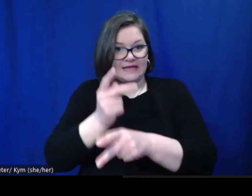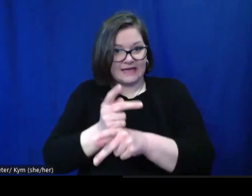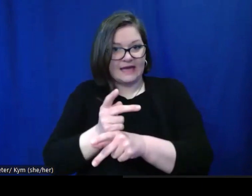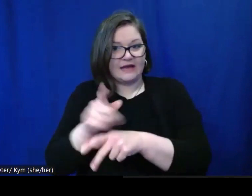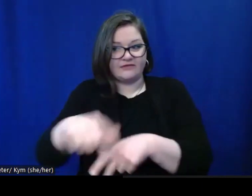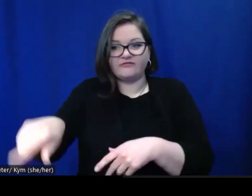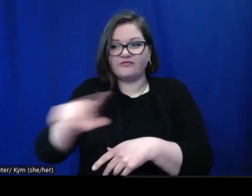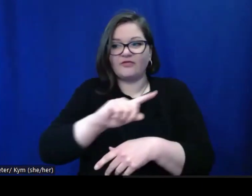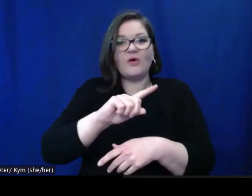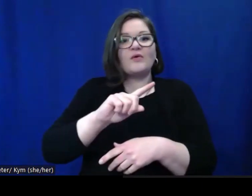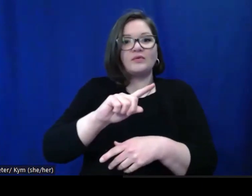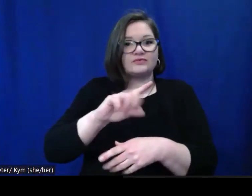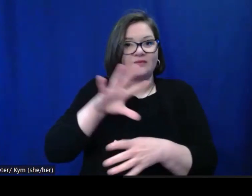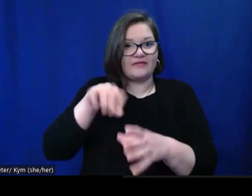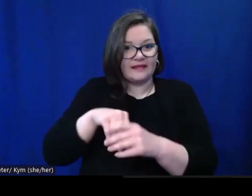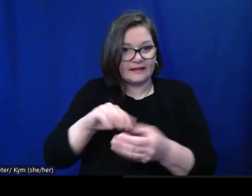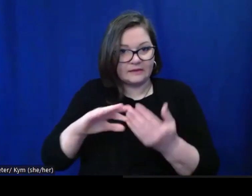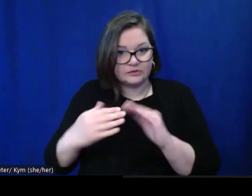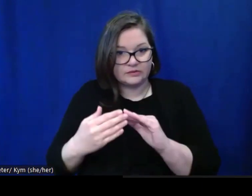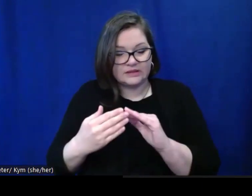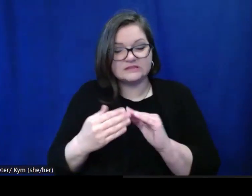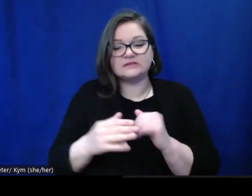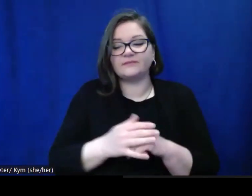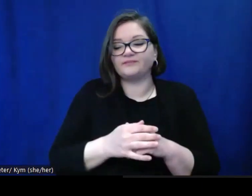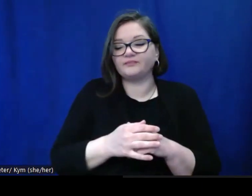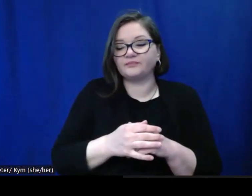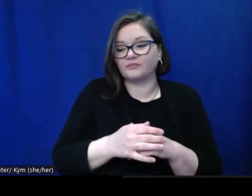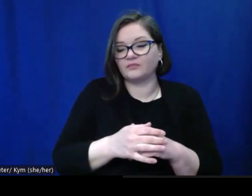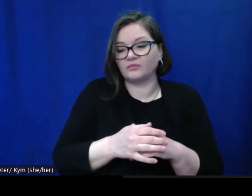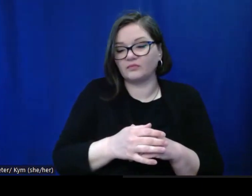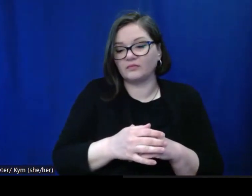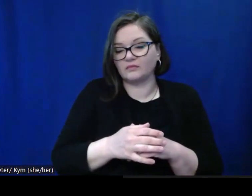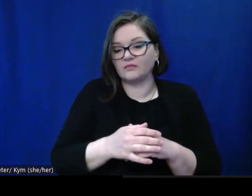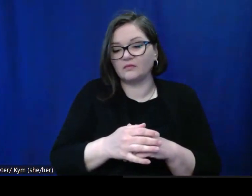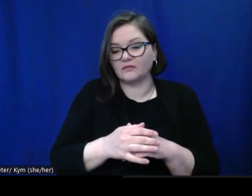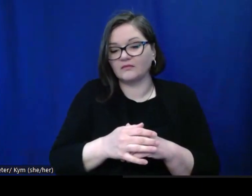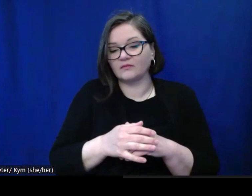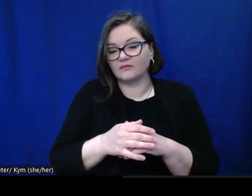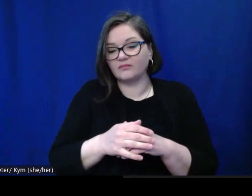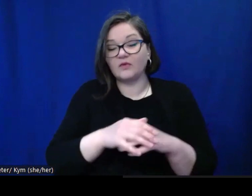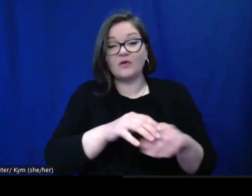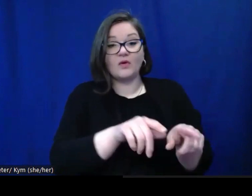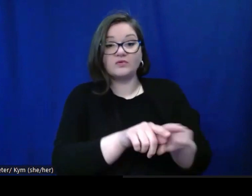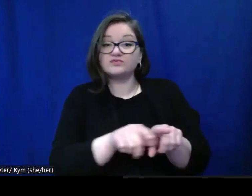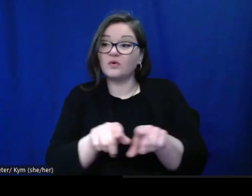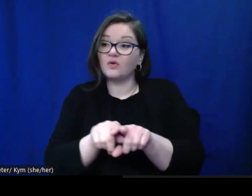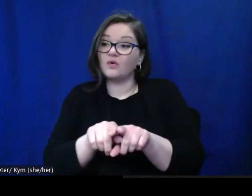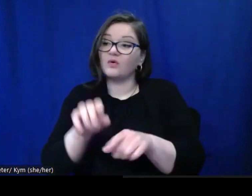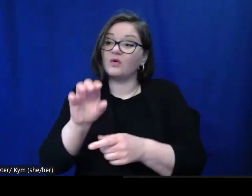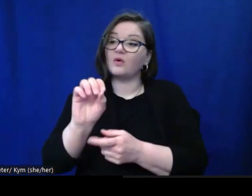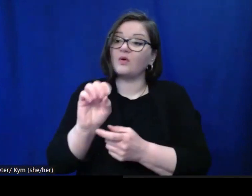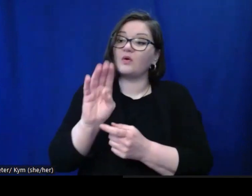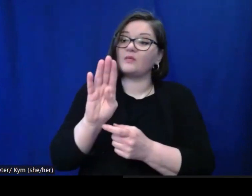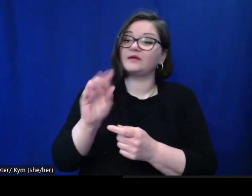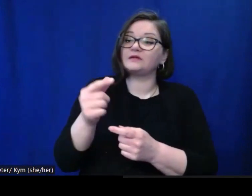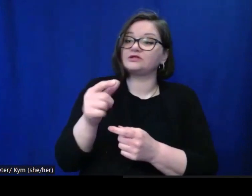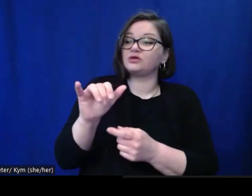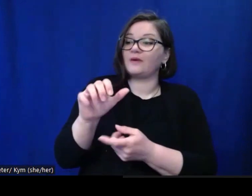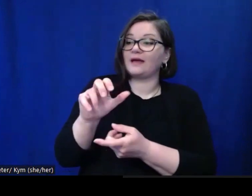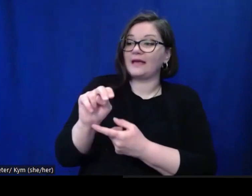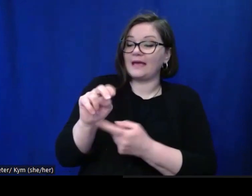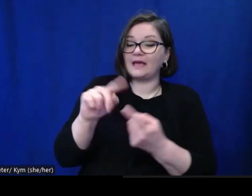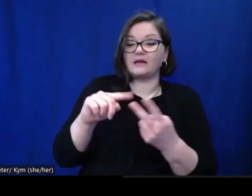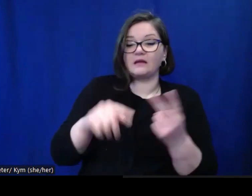communities. There's also, in regard to OBGYN care and